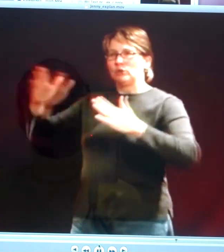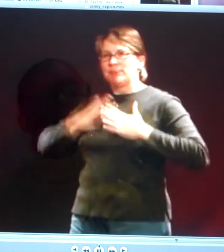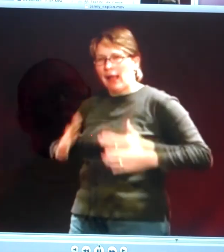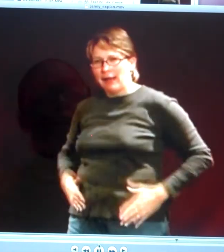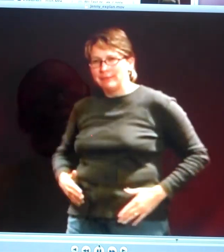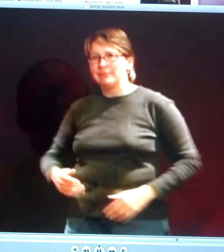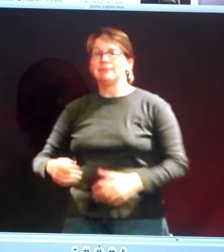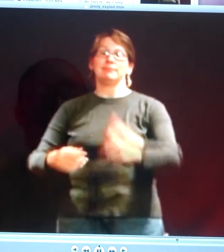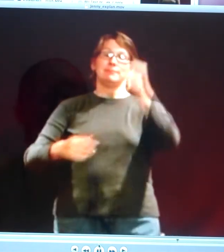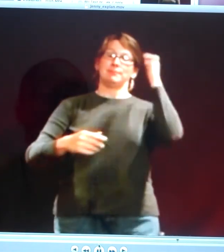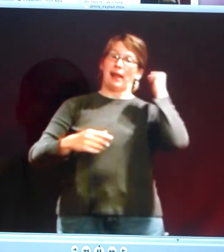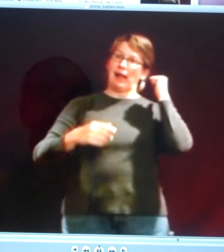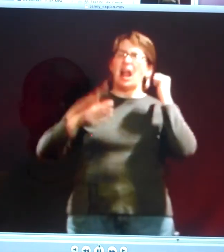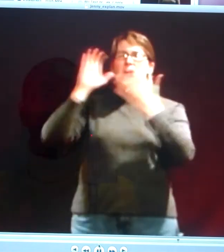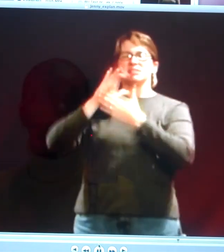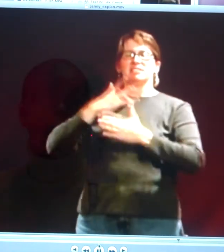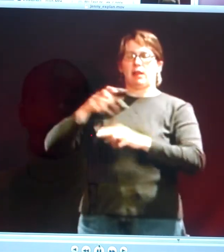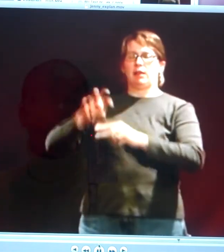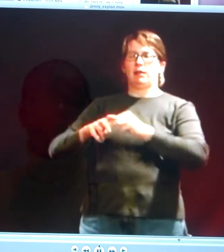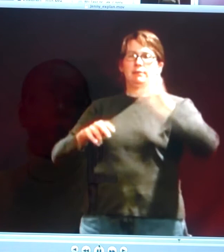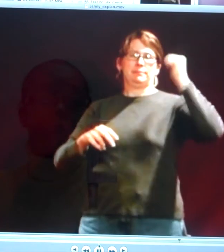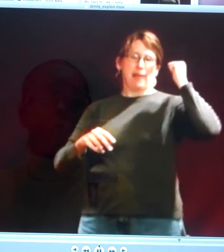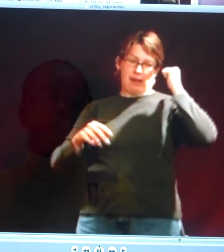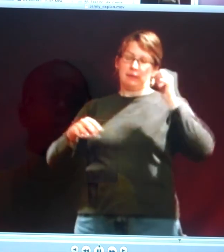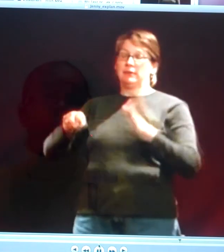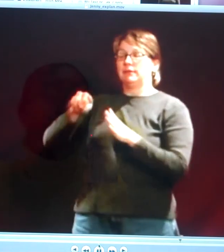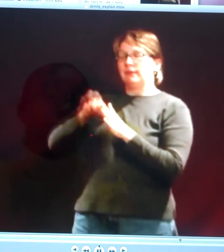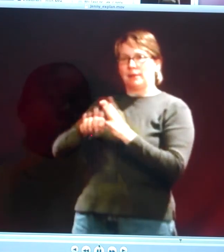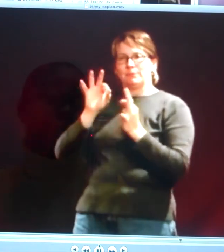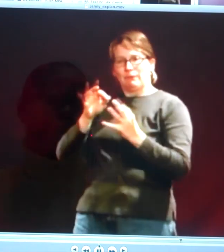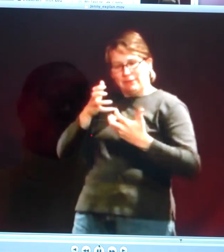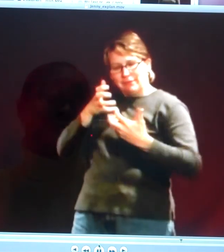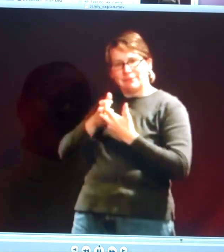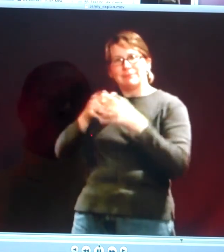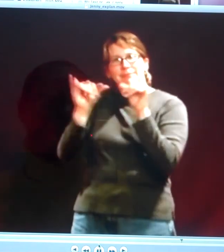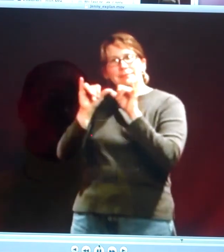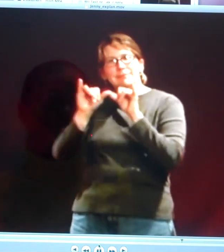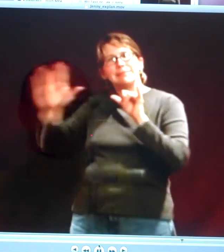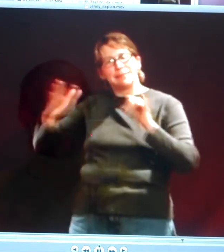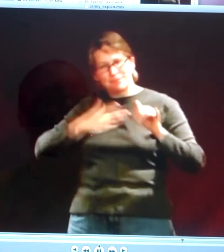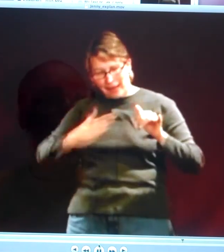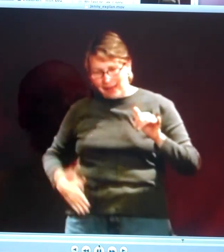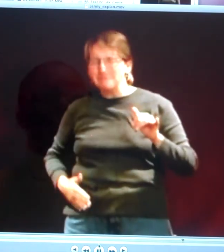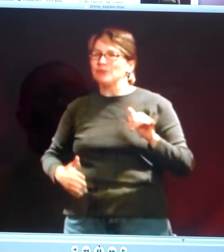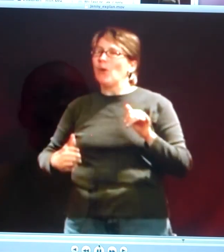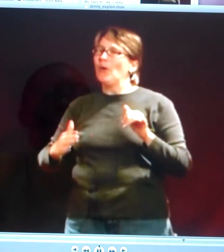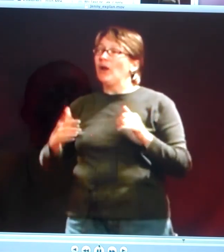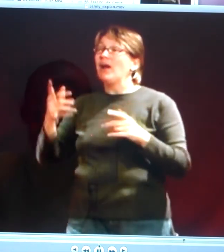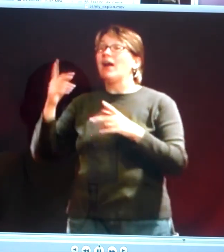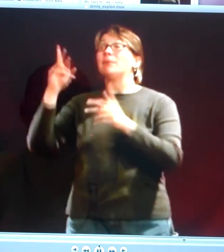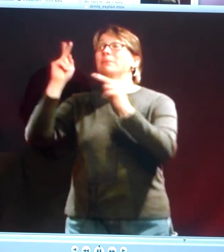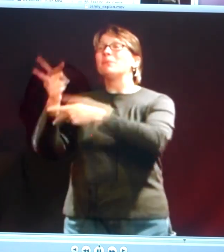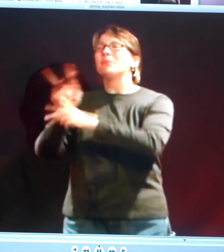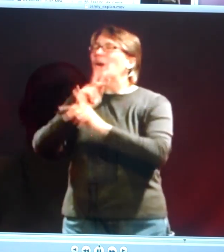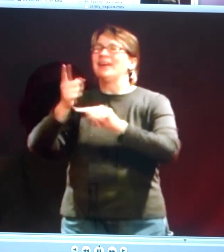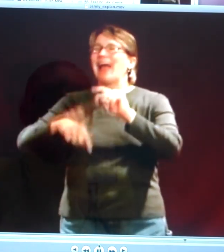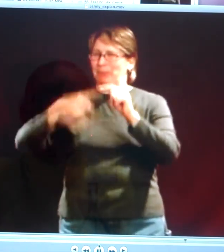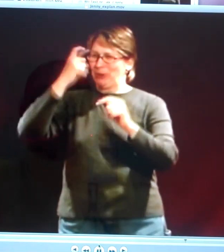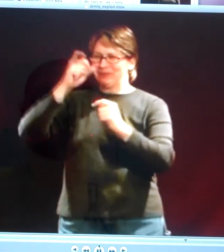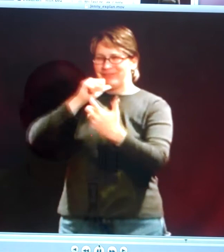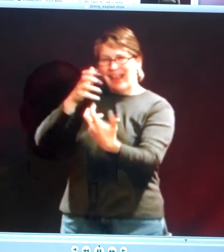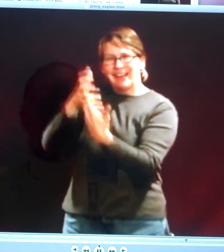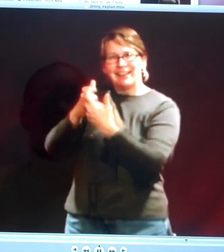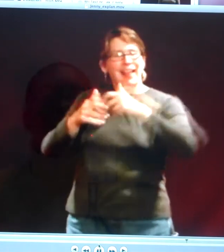so he builds a canoe that matches her body. And I tend to like to sit in the back, and that will fit my body, and that fits